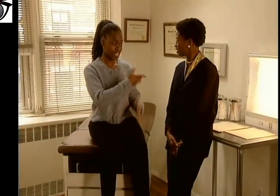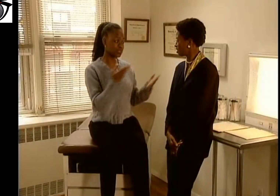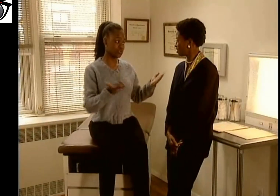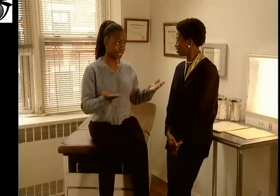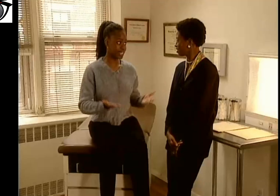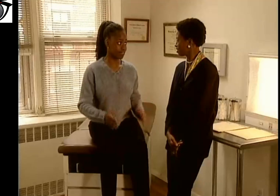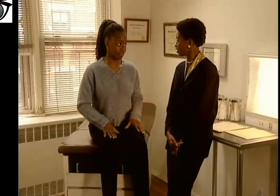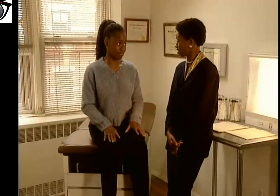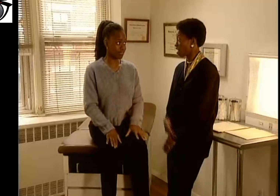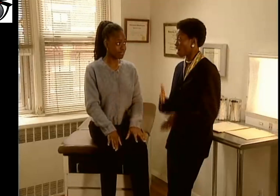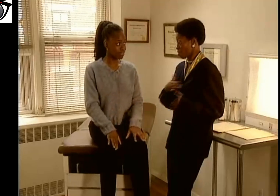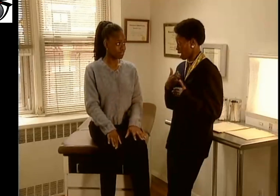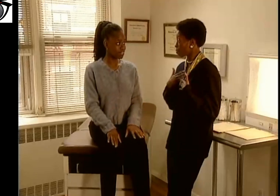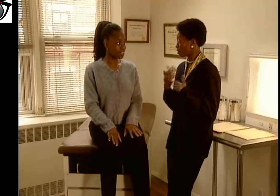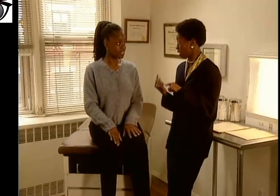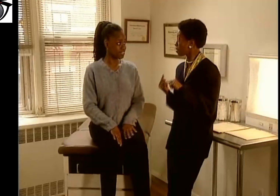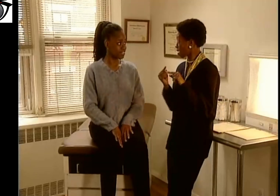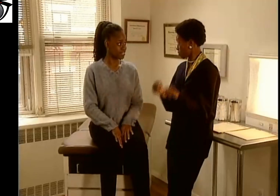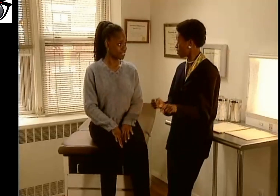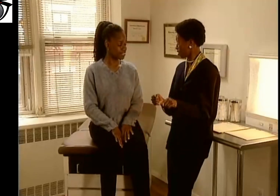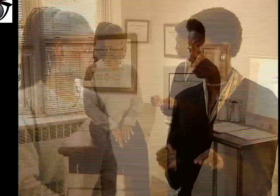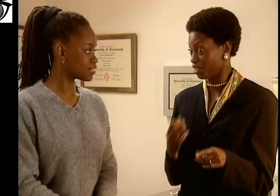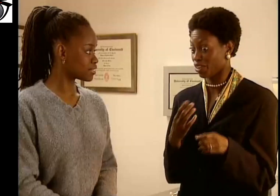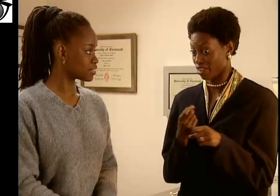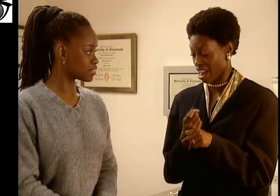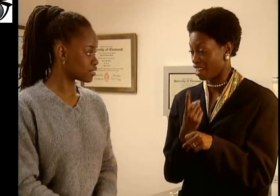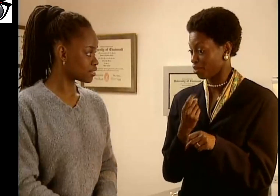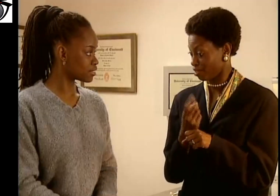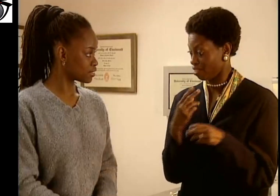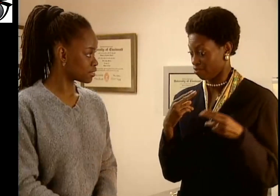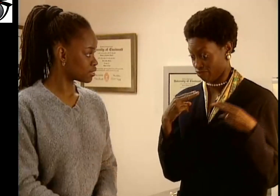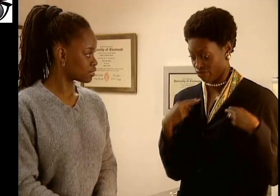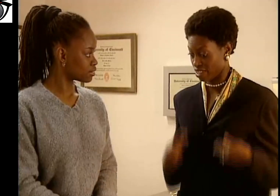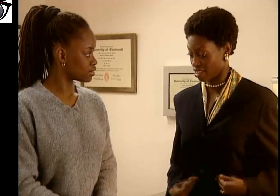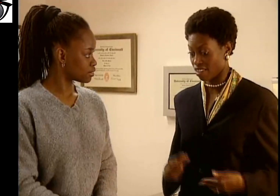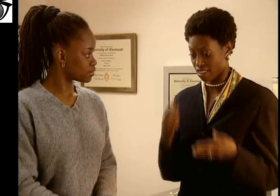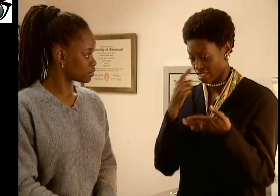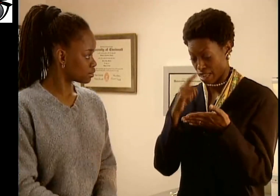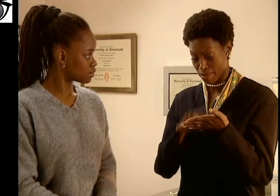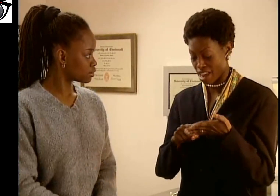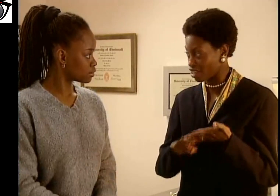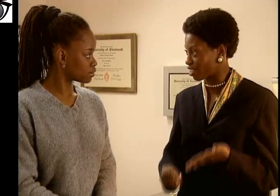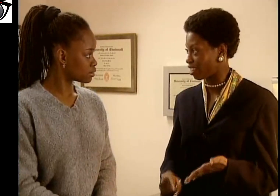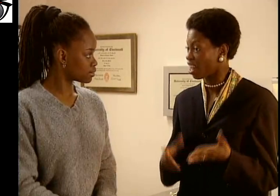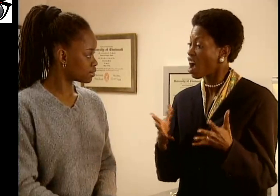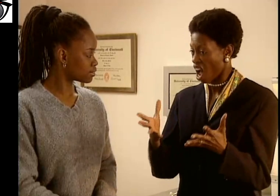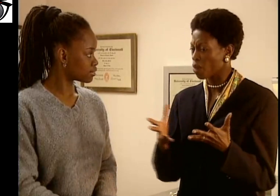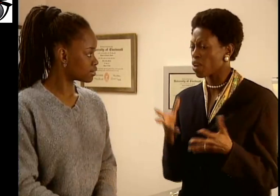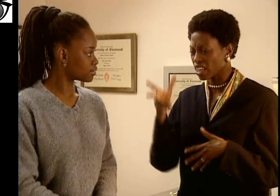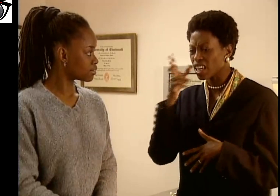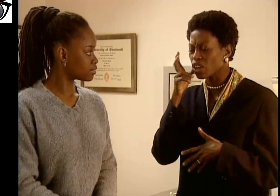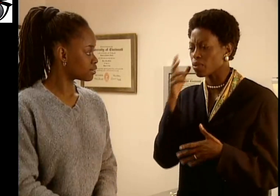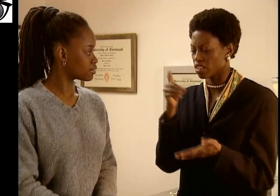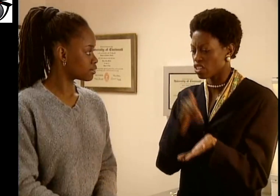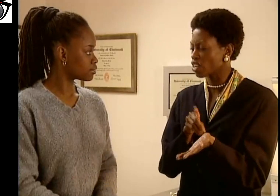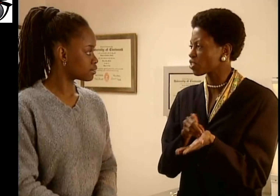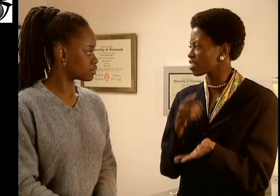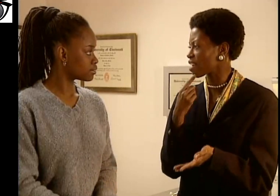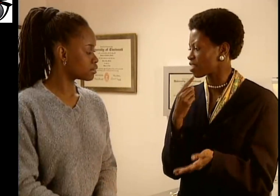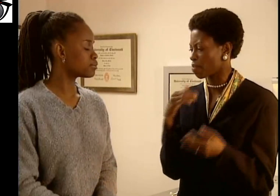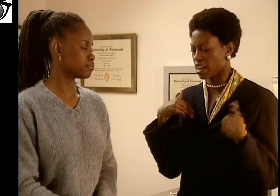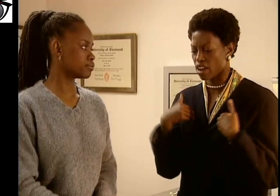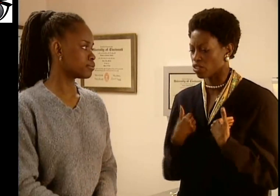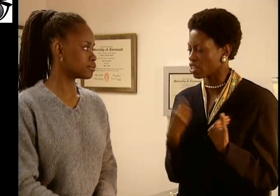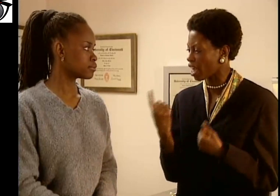I'm glad you're here. I'm happy you let me come with you to your annual physical examination. I want to hear what the